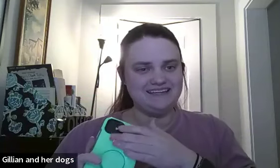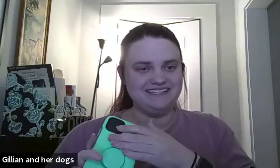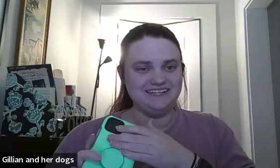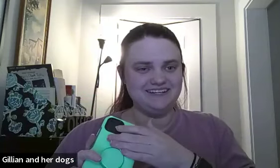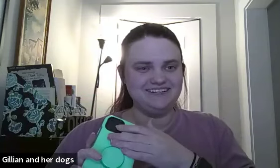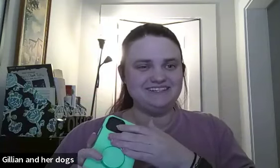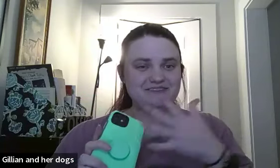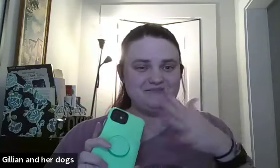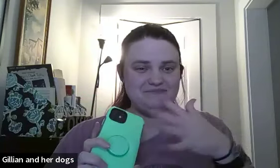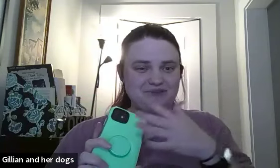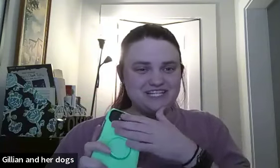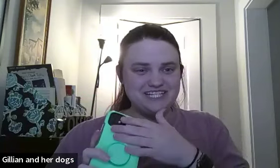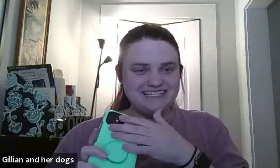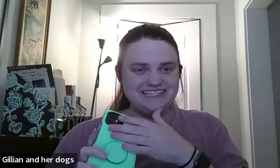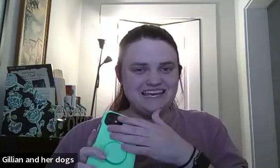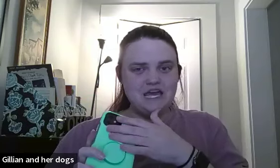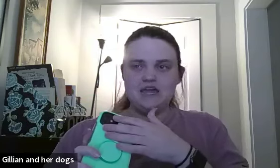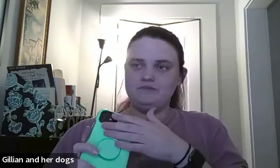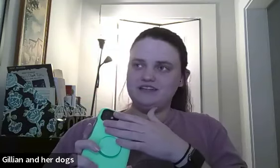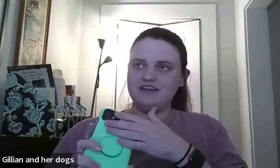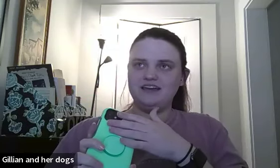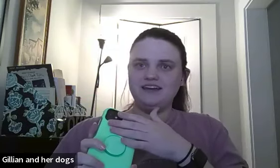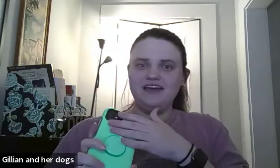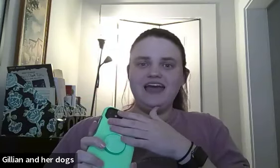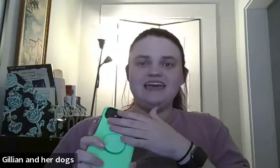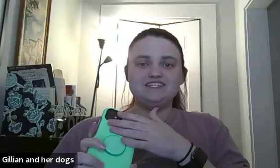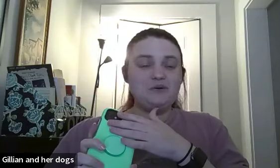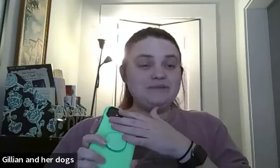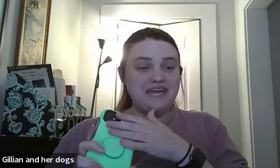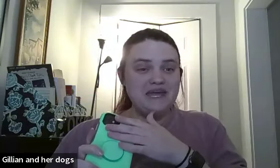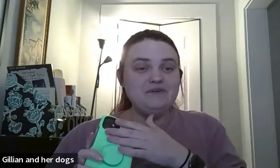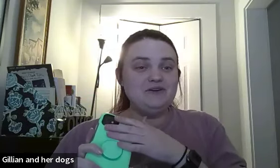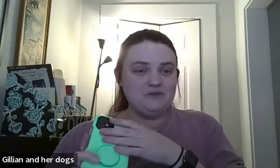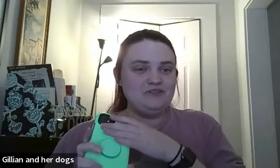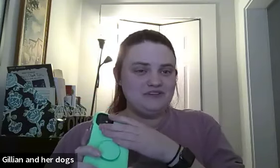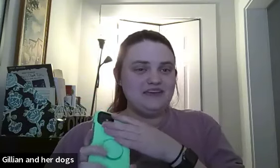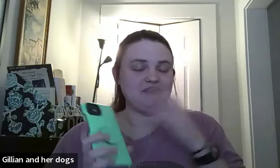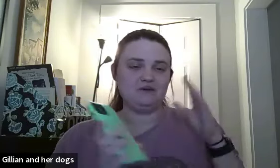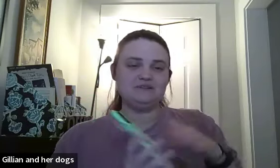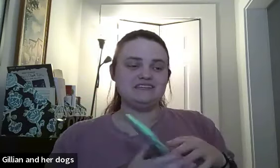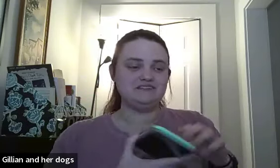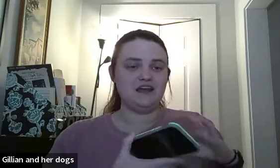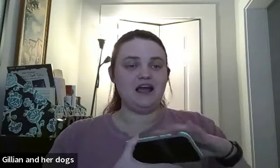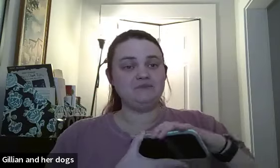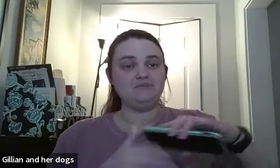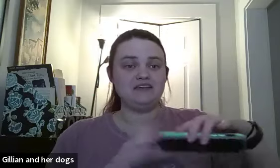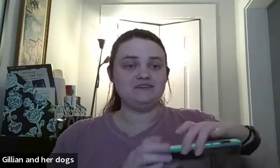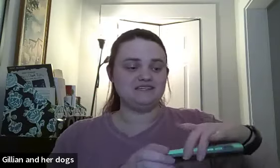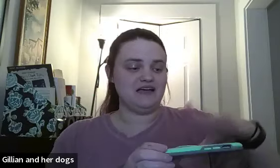hands here to feel the vibrations and was like, and so it became a normal thing of like we would sit there, I'd be playing the music